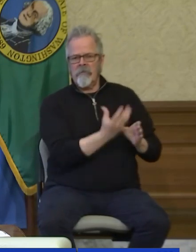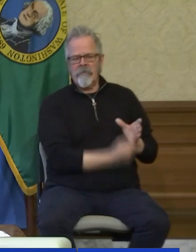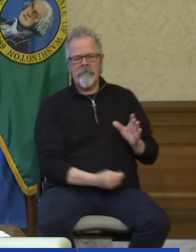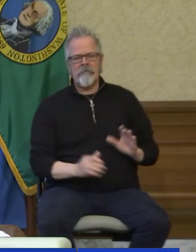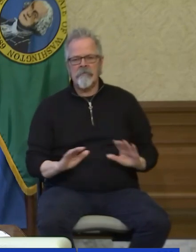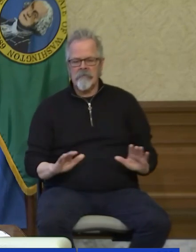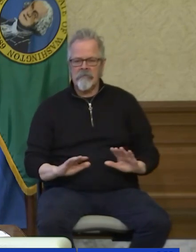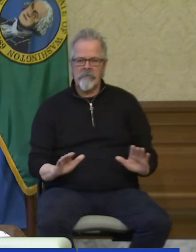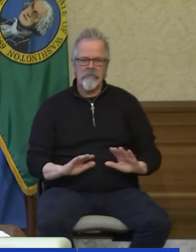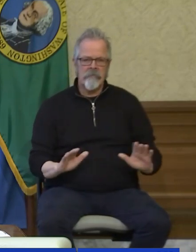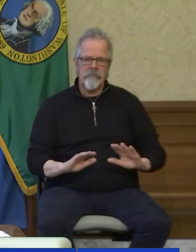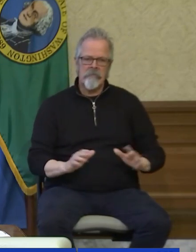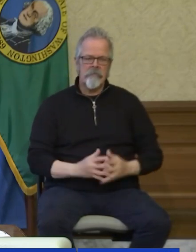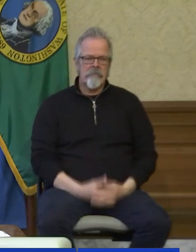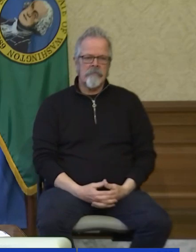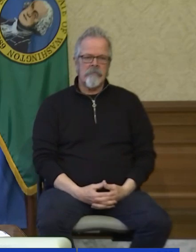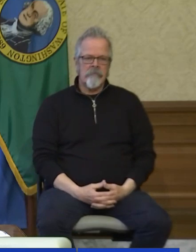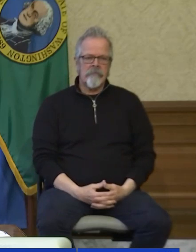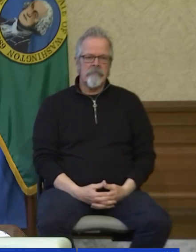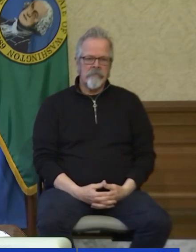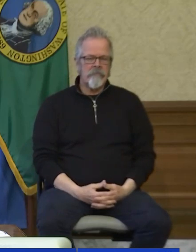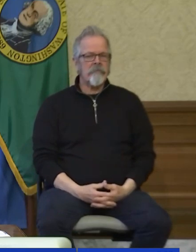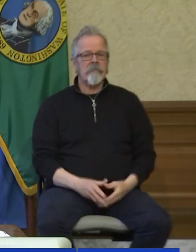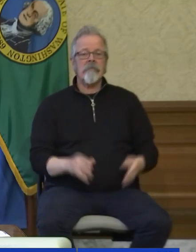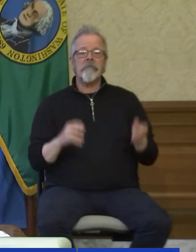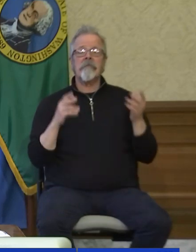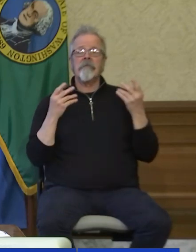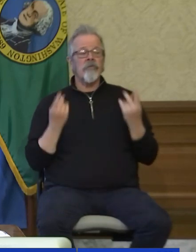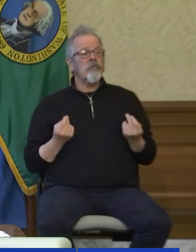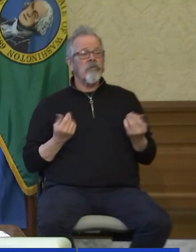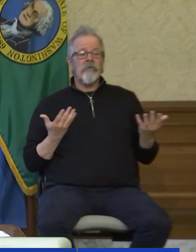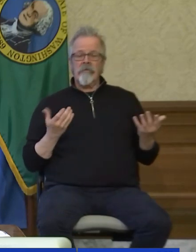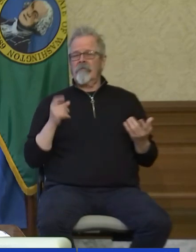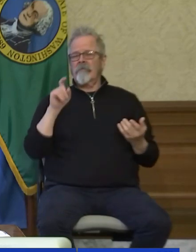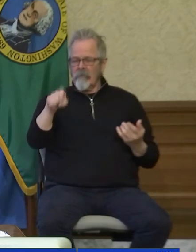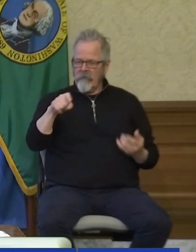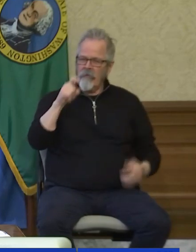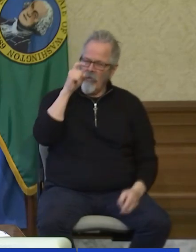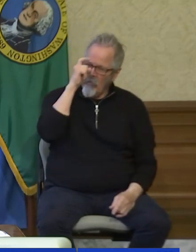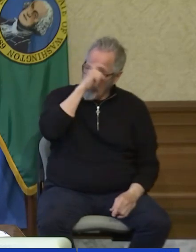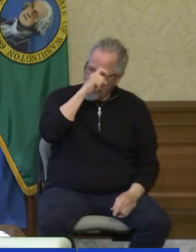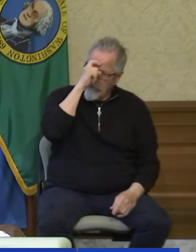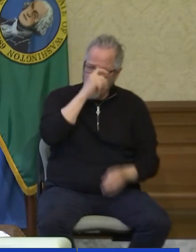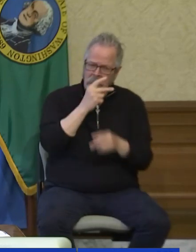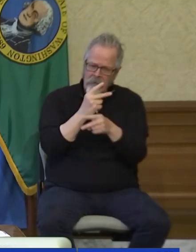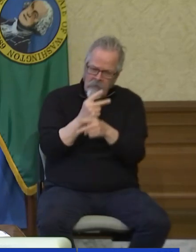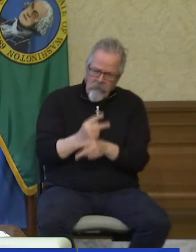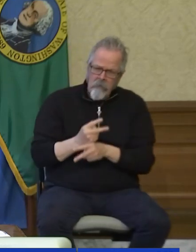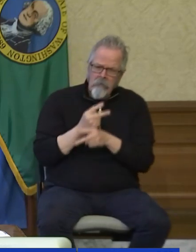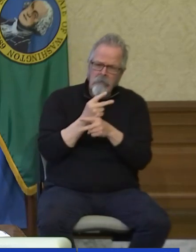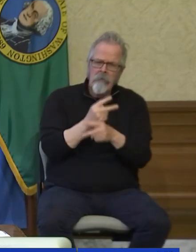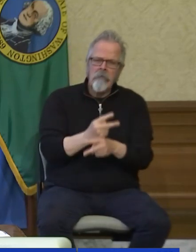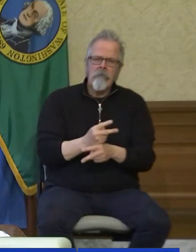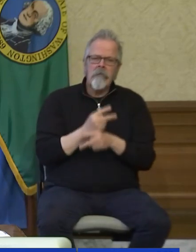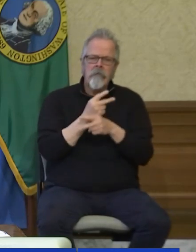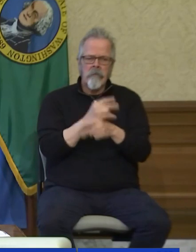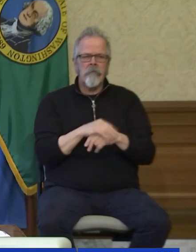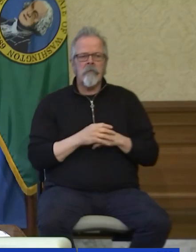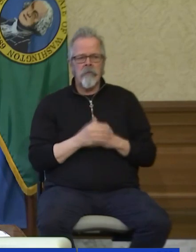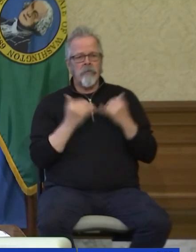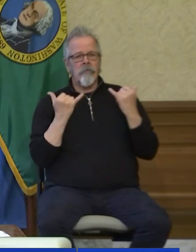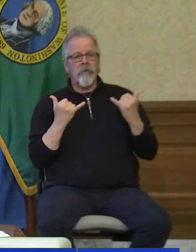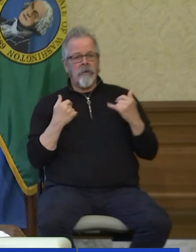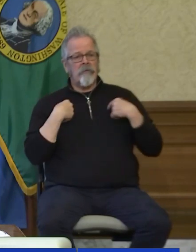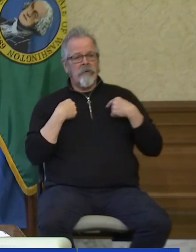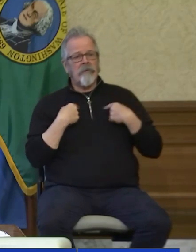So we're laying out a course in this regard to make good data-based decisions of reopening at the right